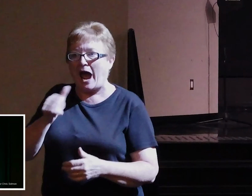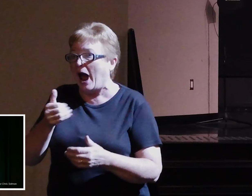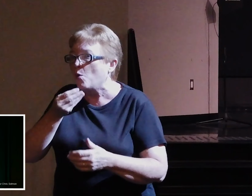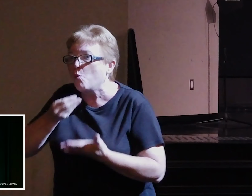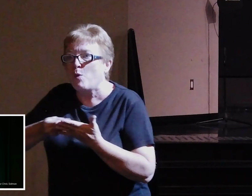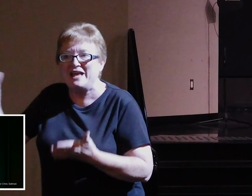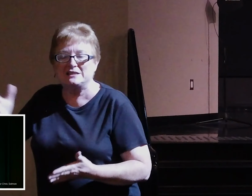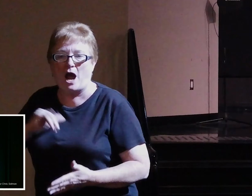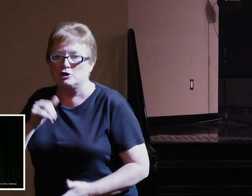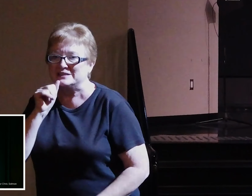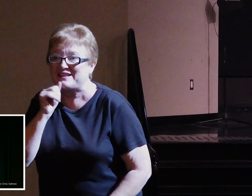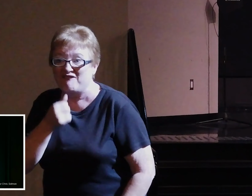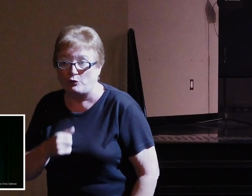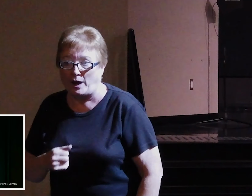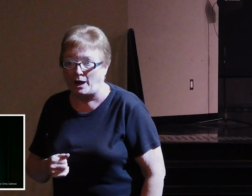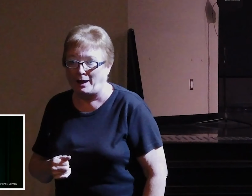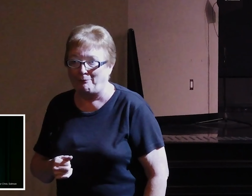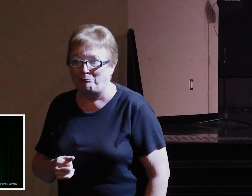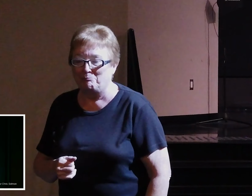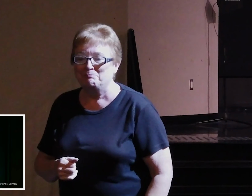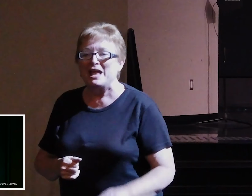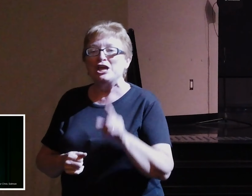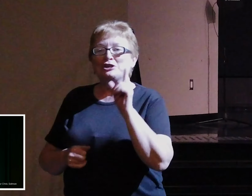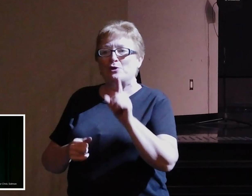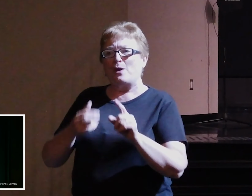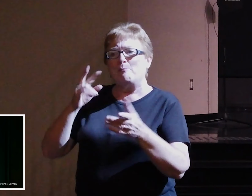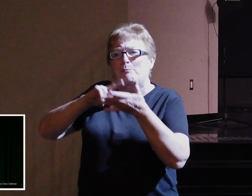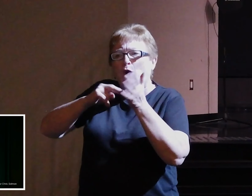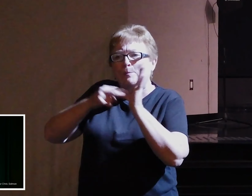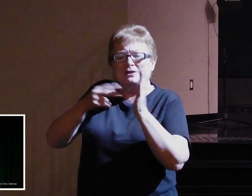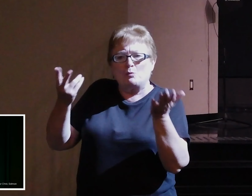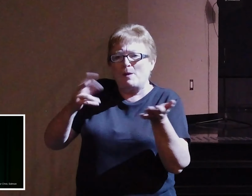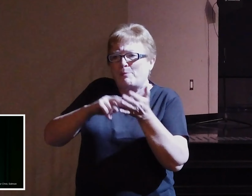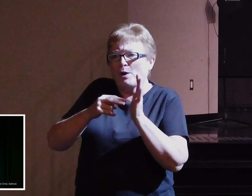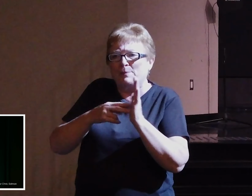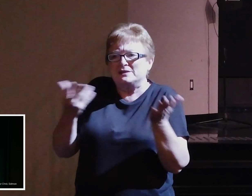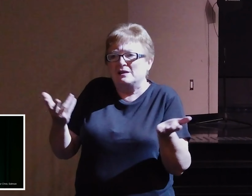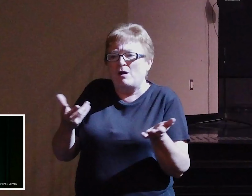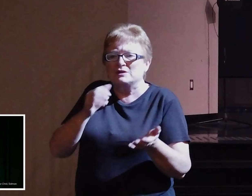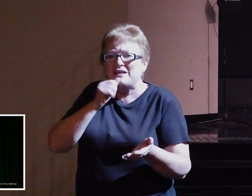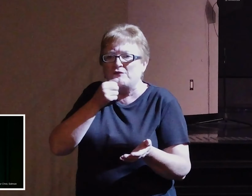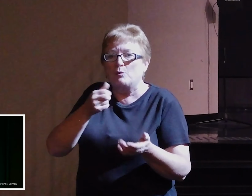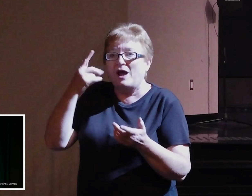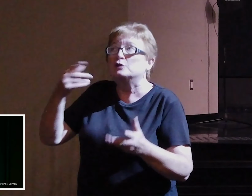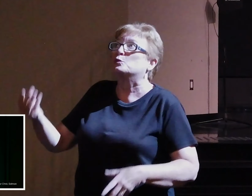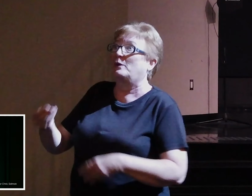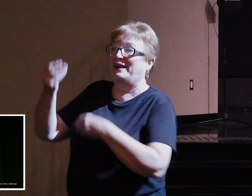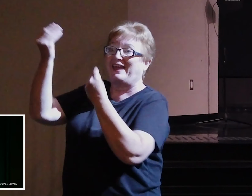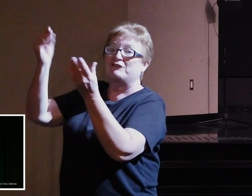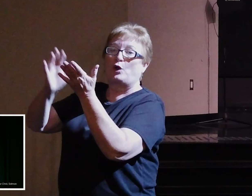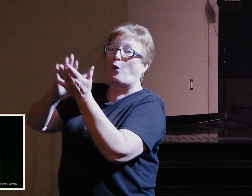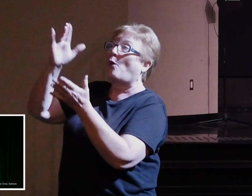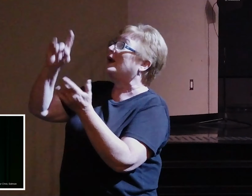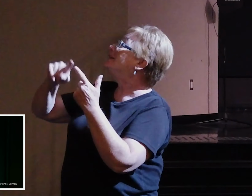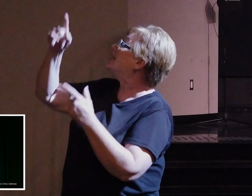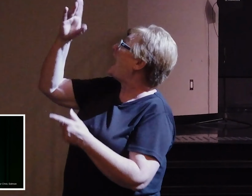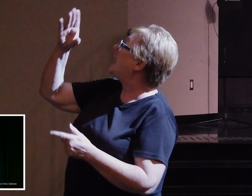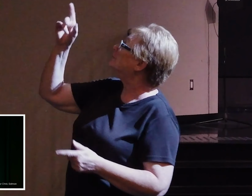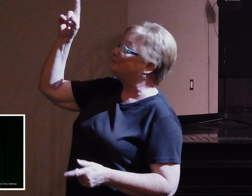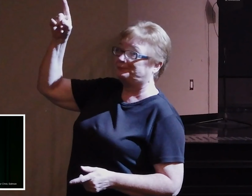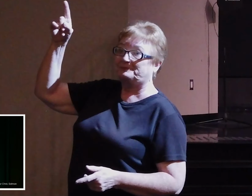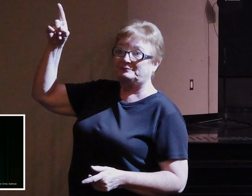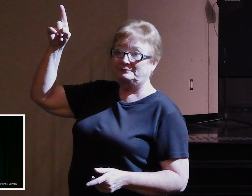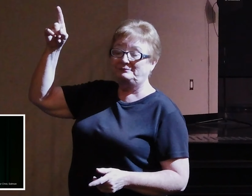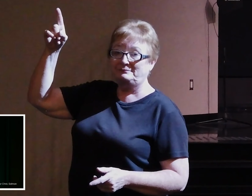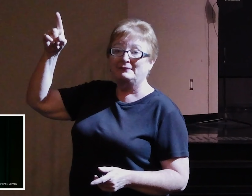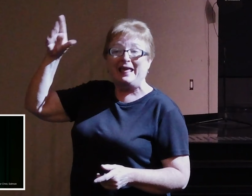of our suffering. And this isn't rocket science. The purpose of our suffering is to bring glory to God. Probably everyone here is like, yeah, I